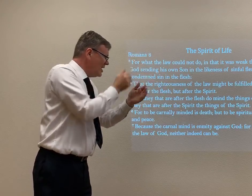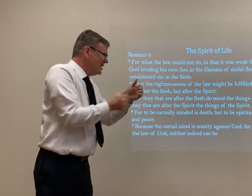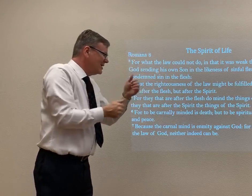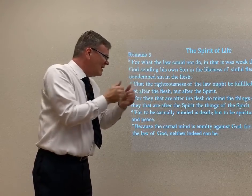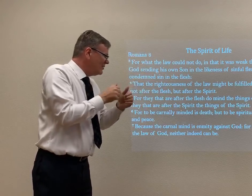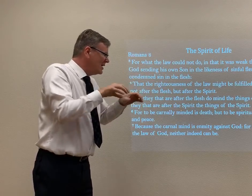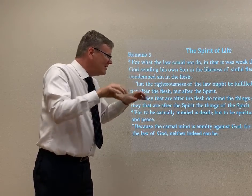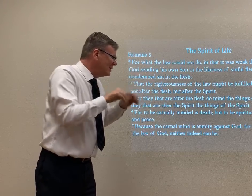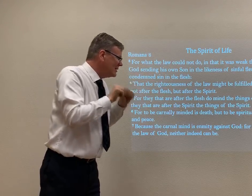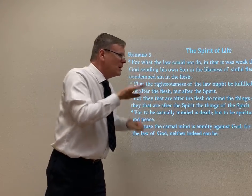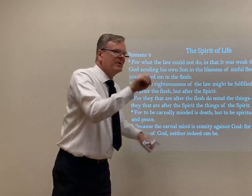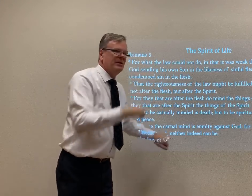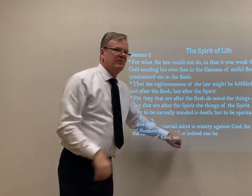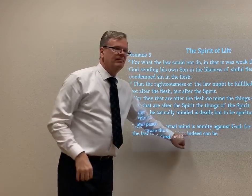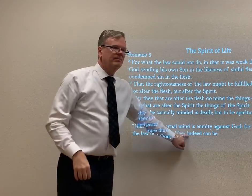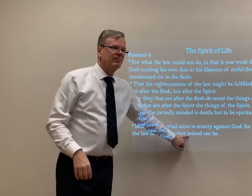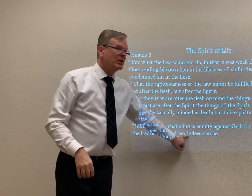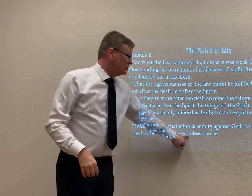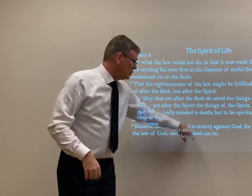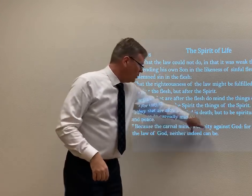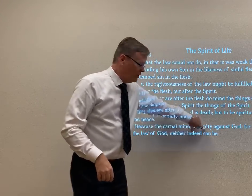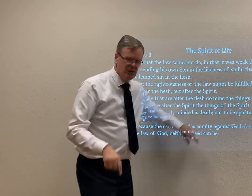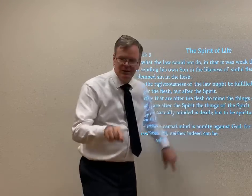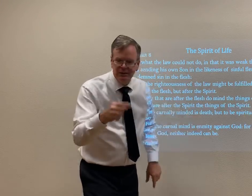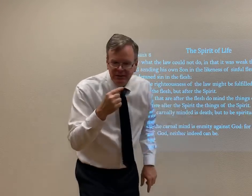God, neither indeed can be.